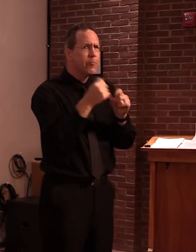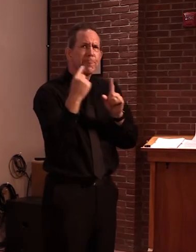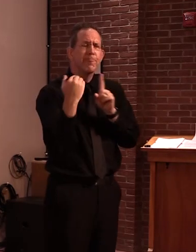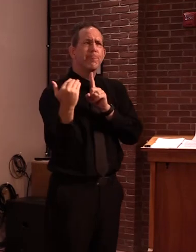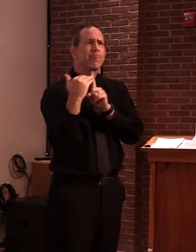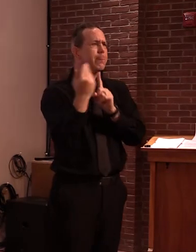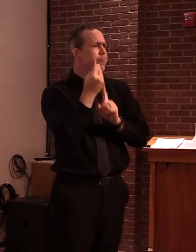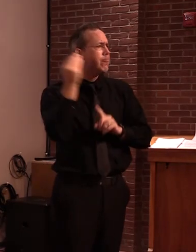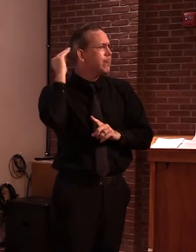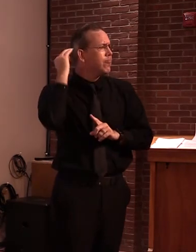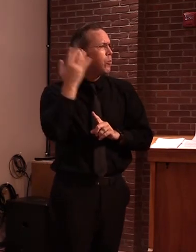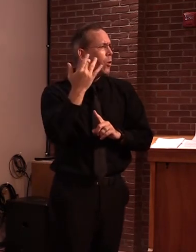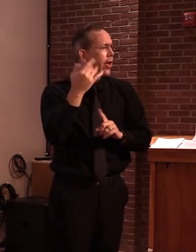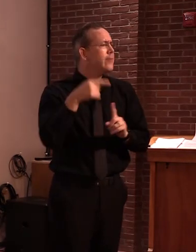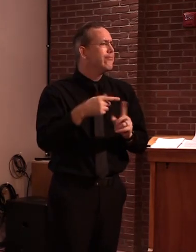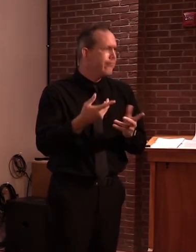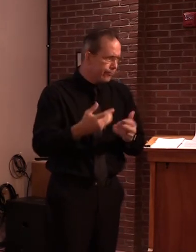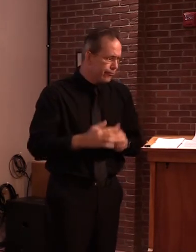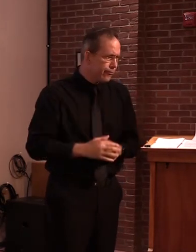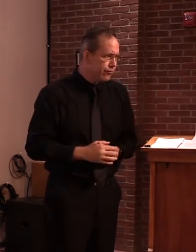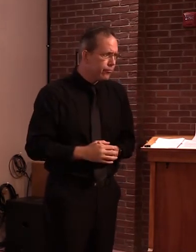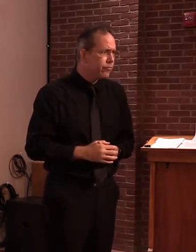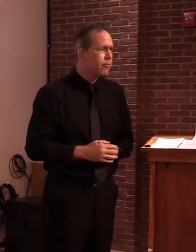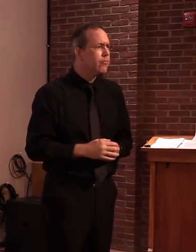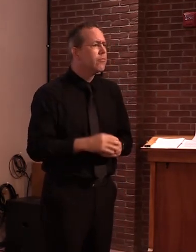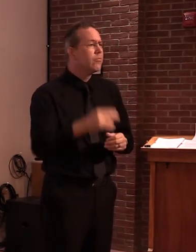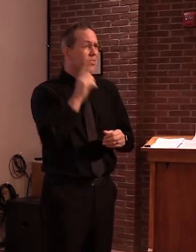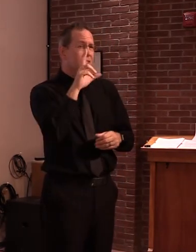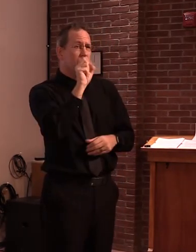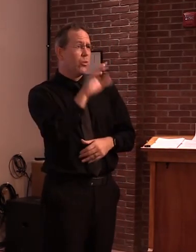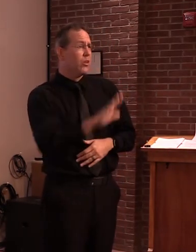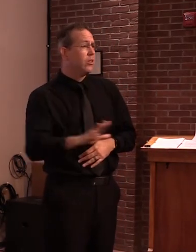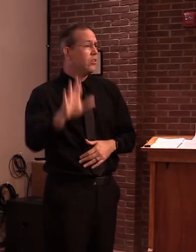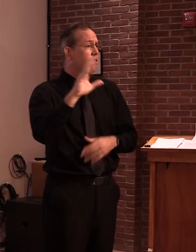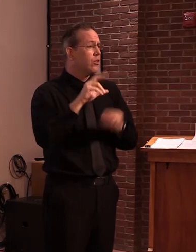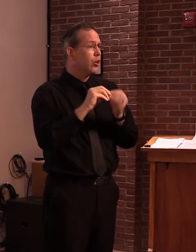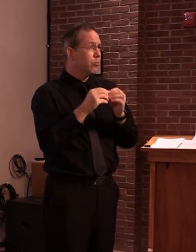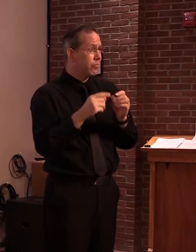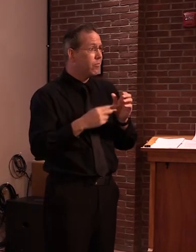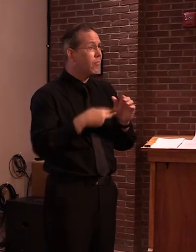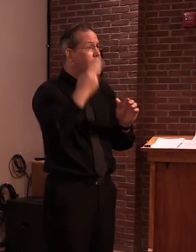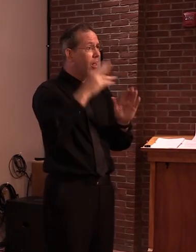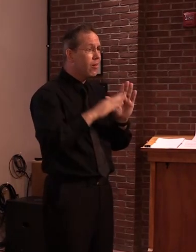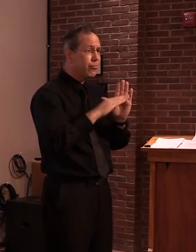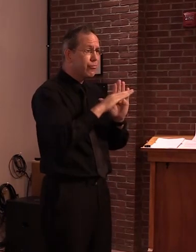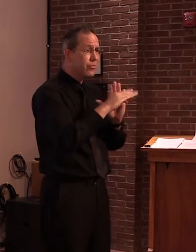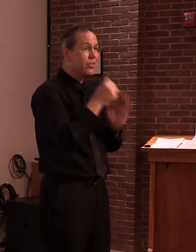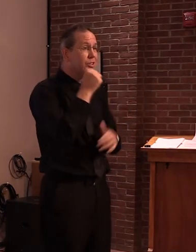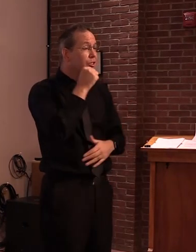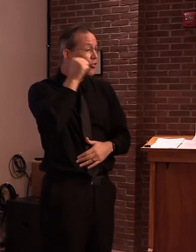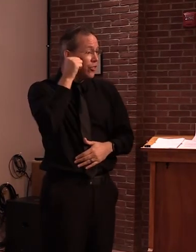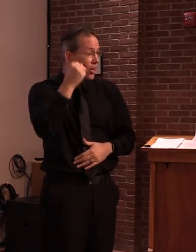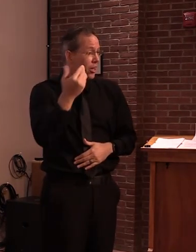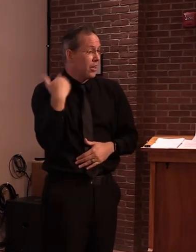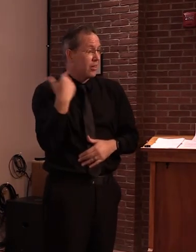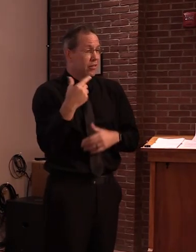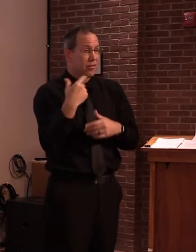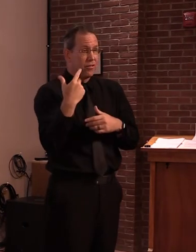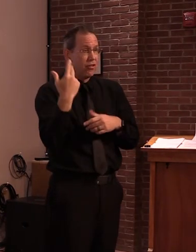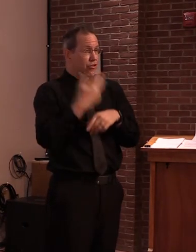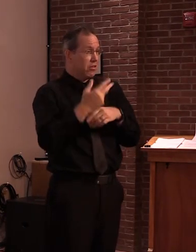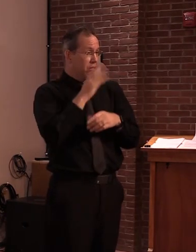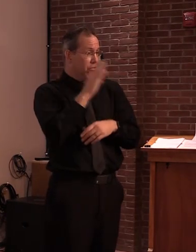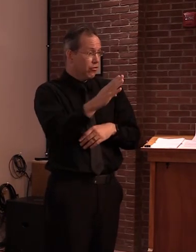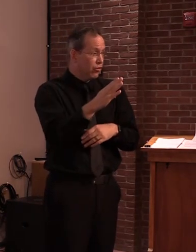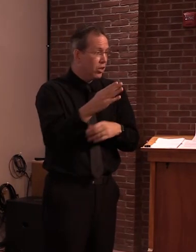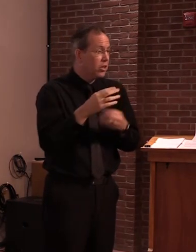from the coronavirus are on the rise. Yesterday marked the third consecutive day and the seventh day in the last 10 where we've